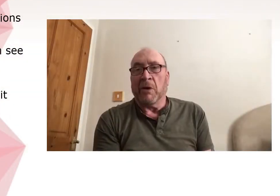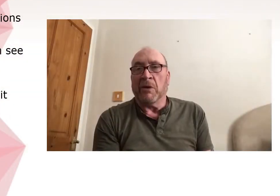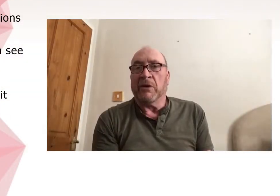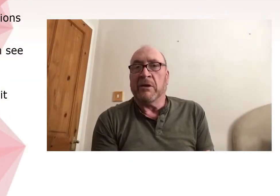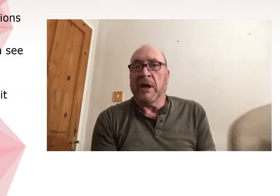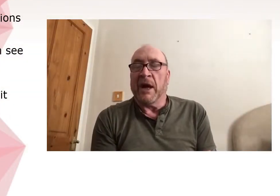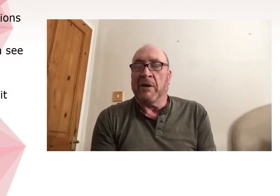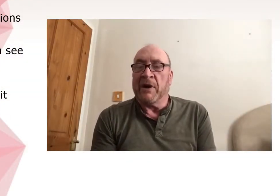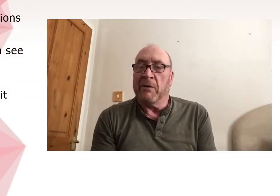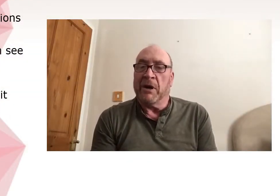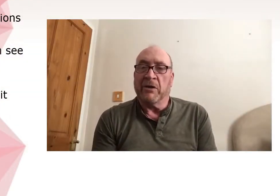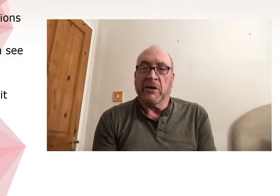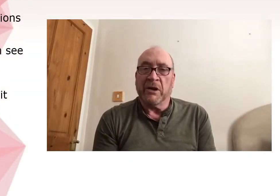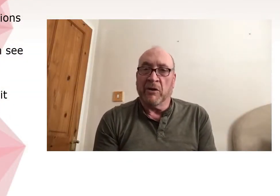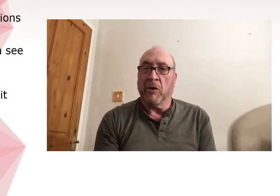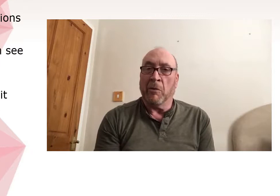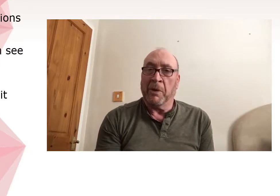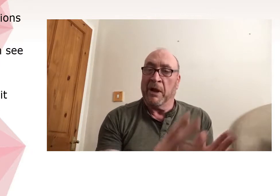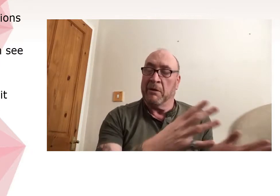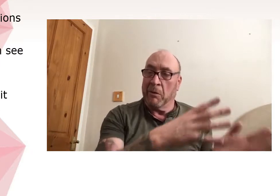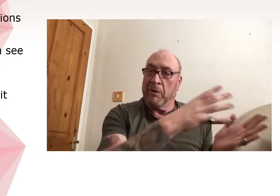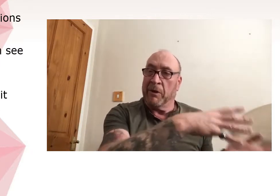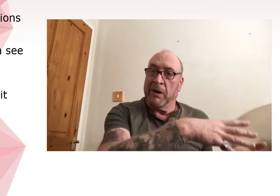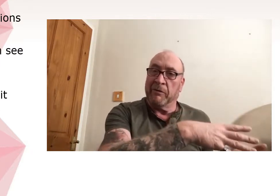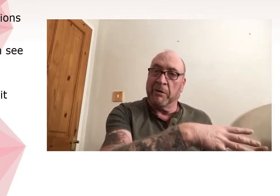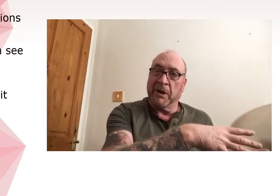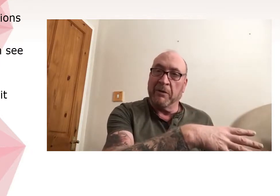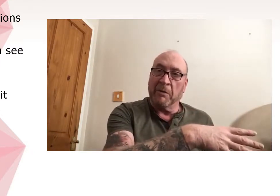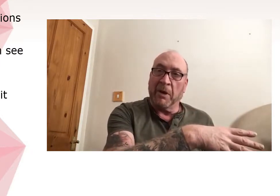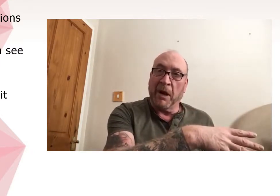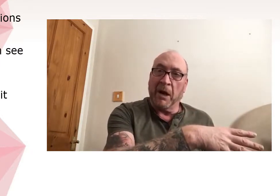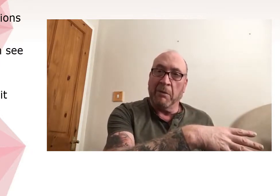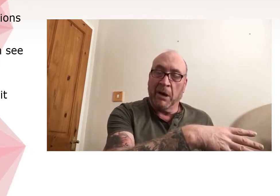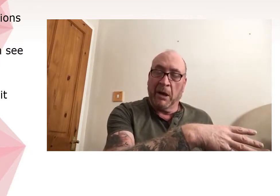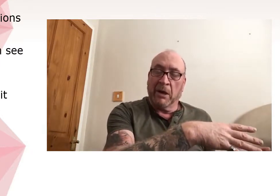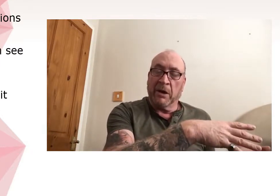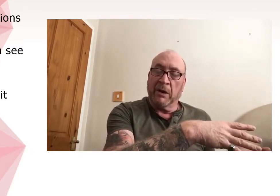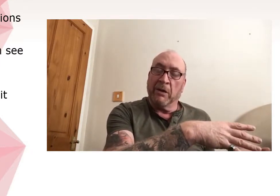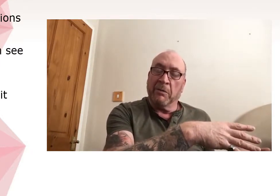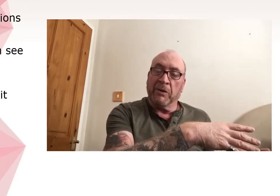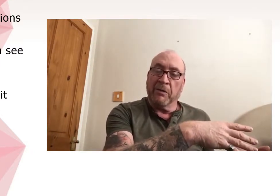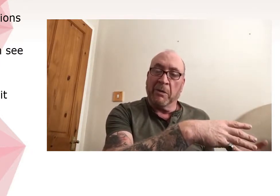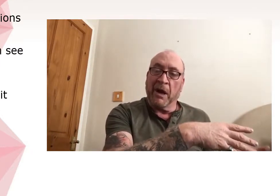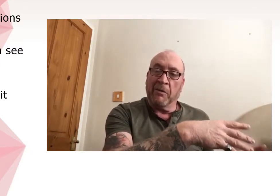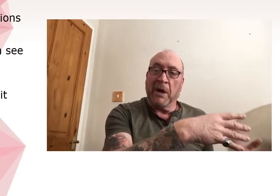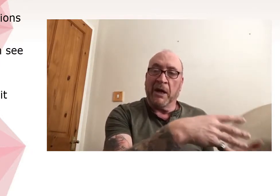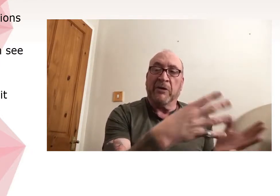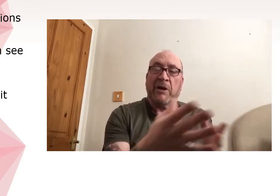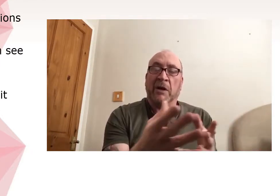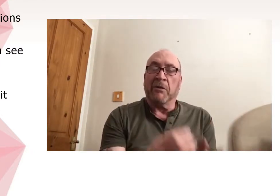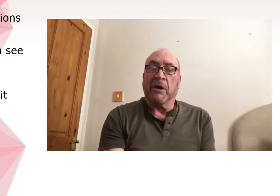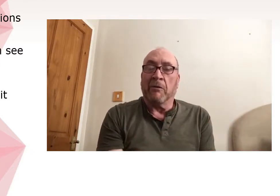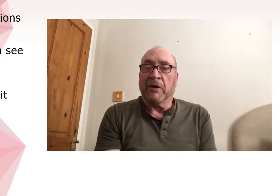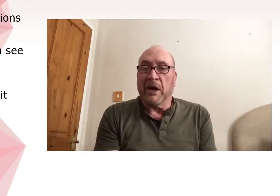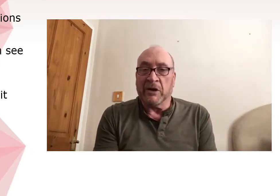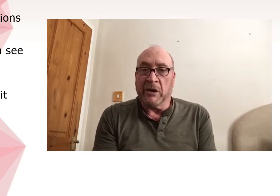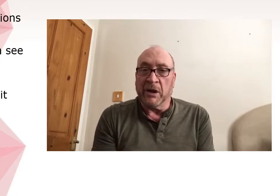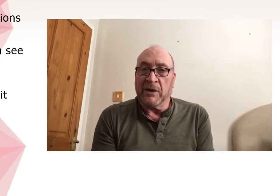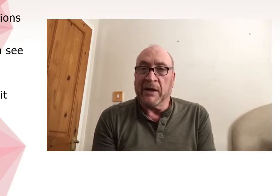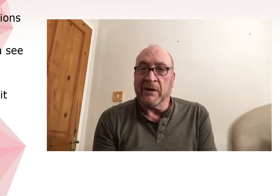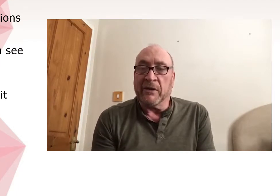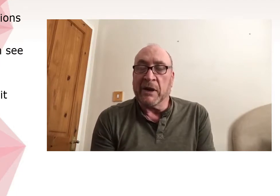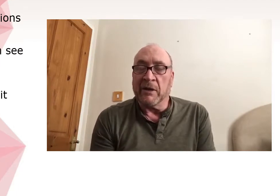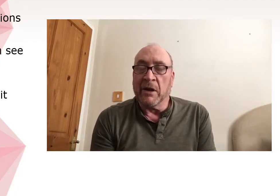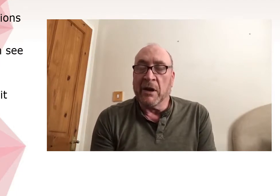What I want to do now is how we can start incorporating what we've learned from the numbers and from the alphabet into general conversation